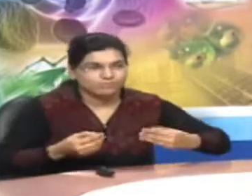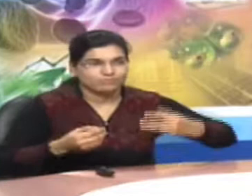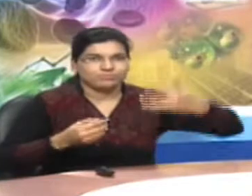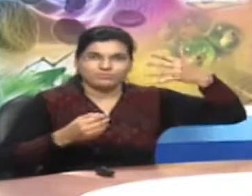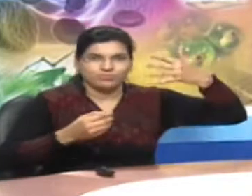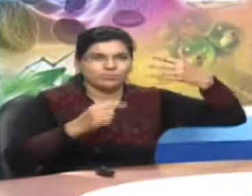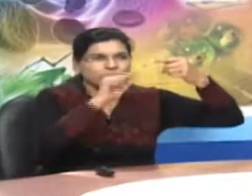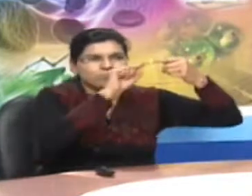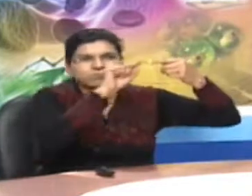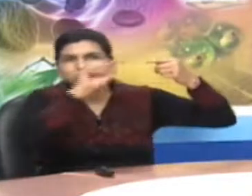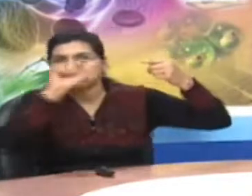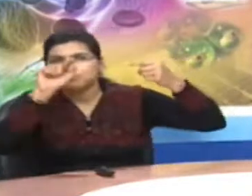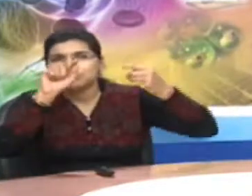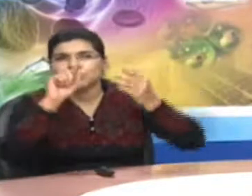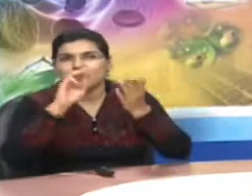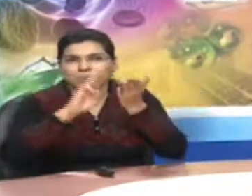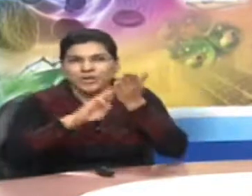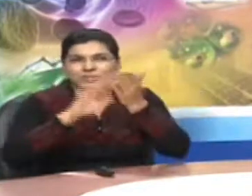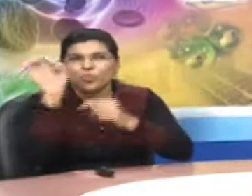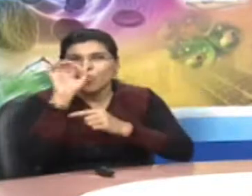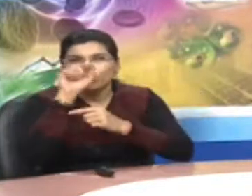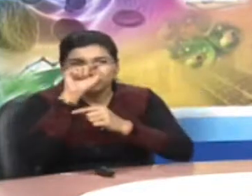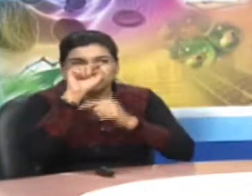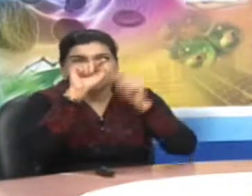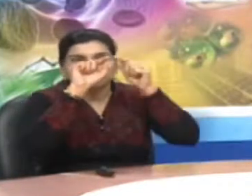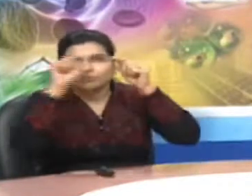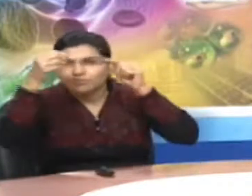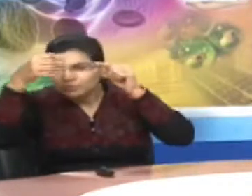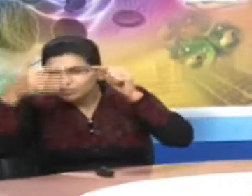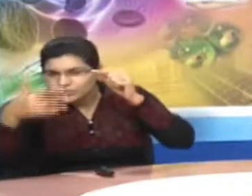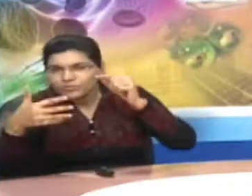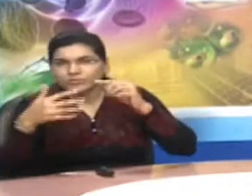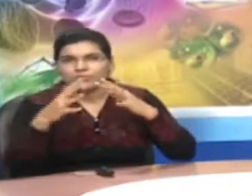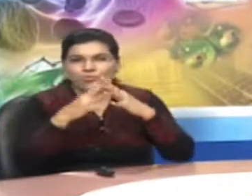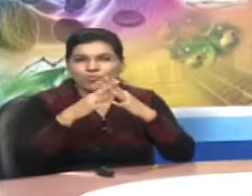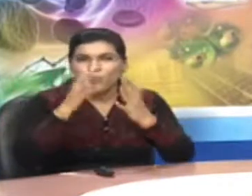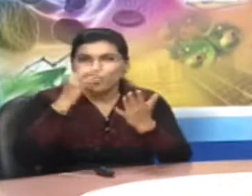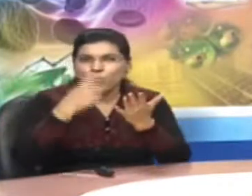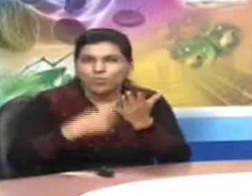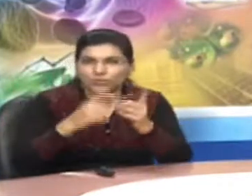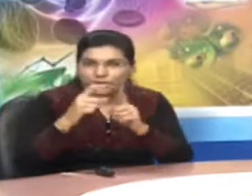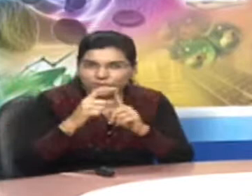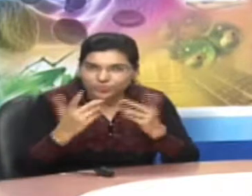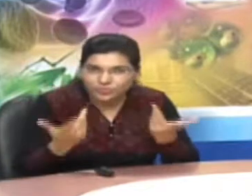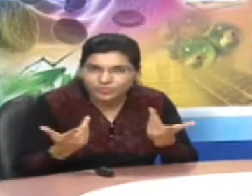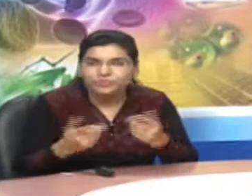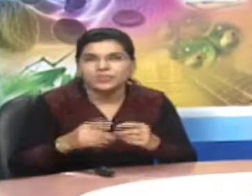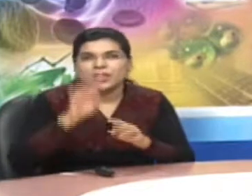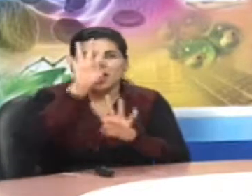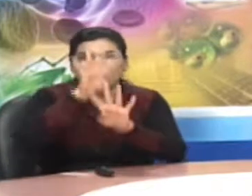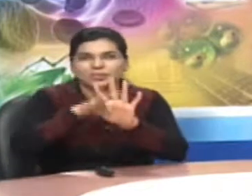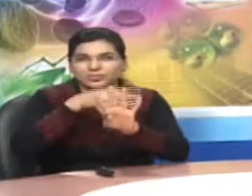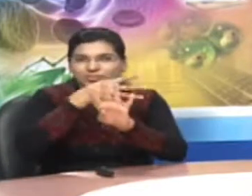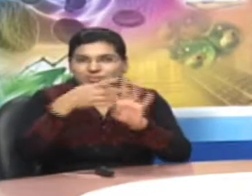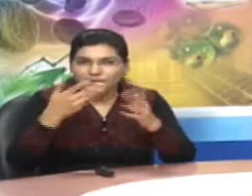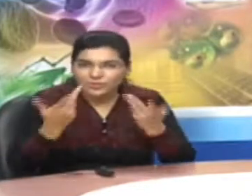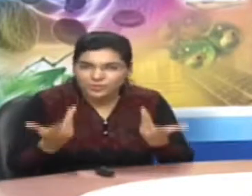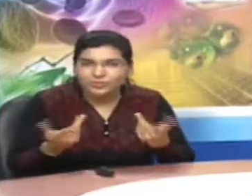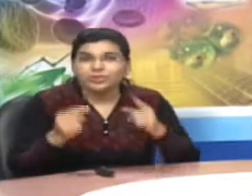How to open it? First, go to Start, go to All Programs, go to Microsoft Office, and there you would